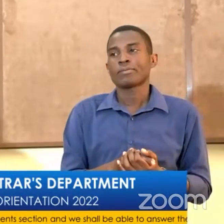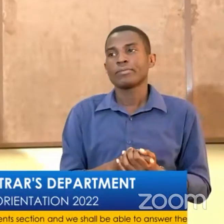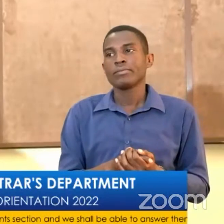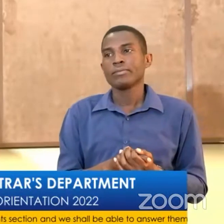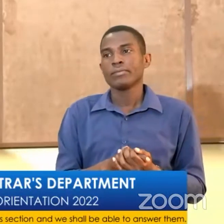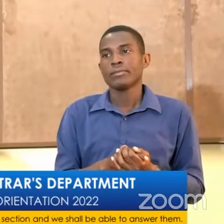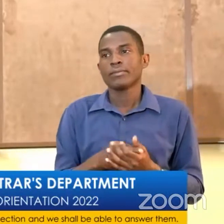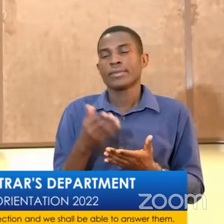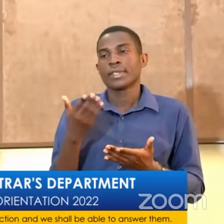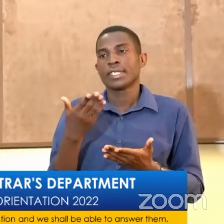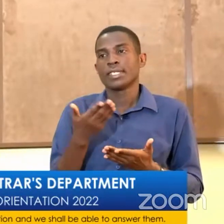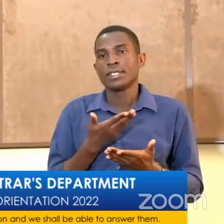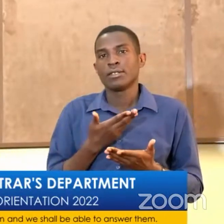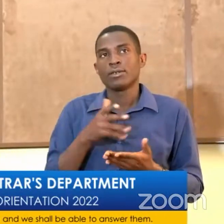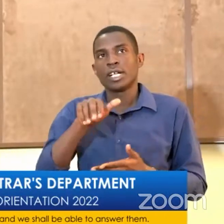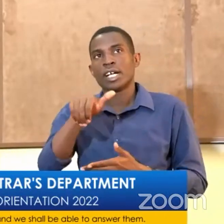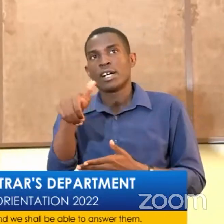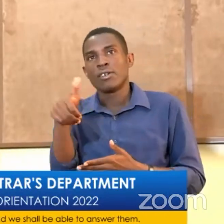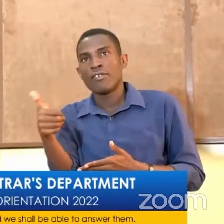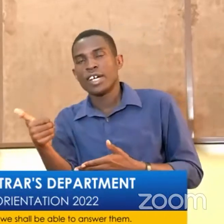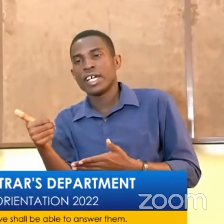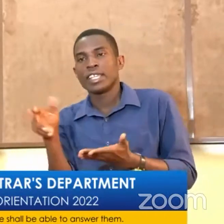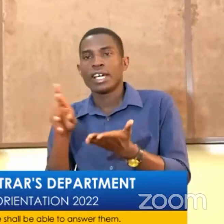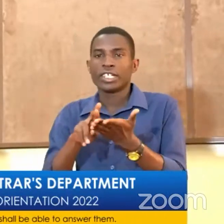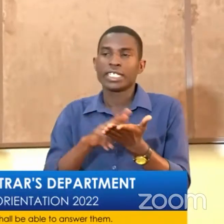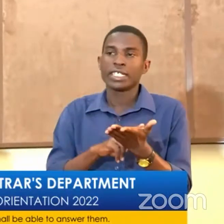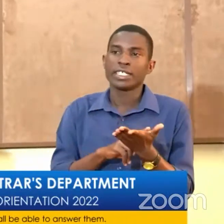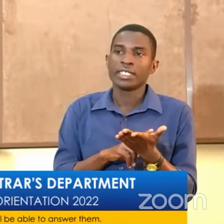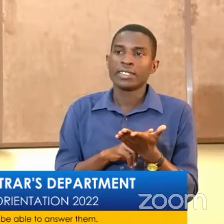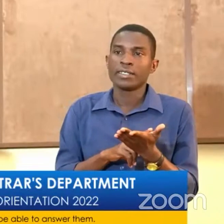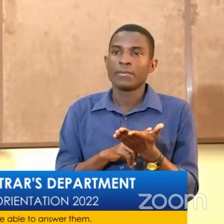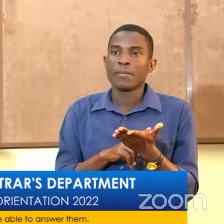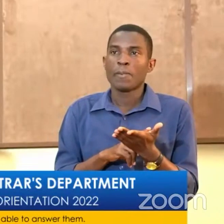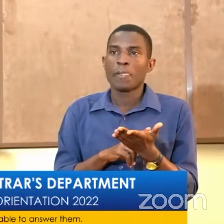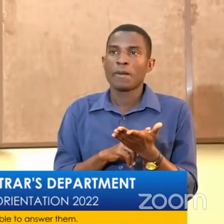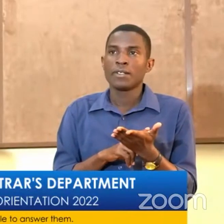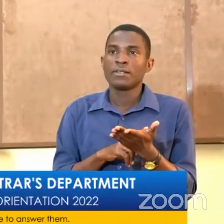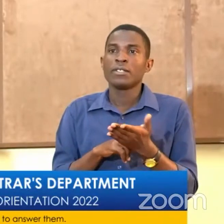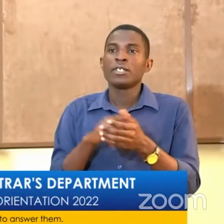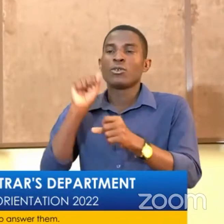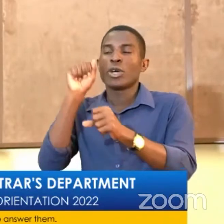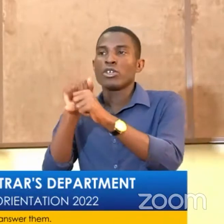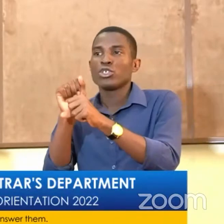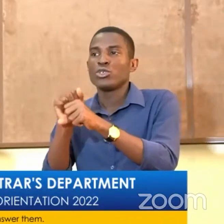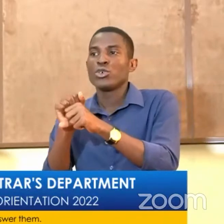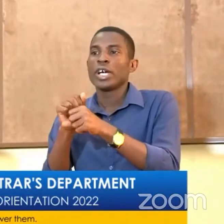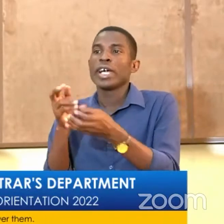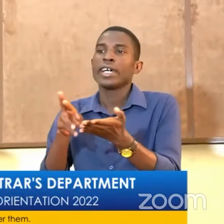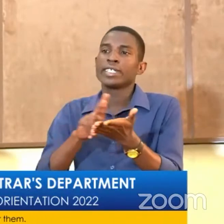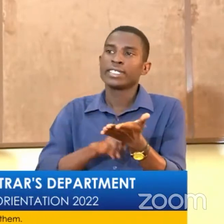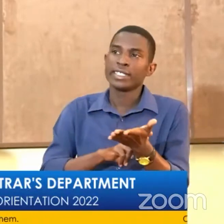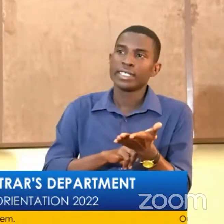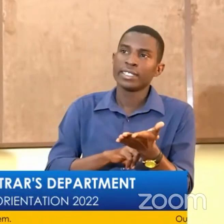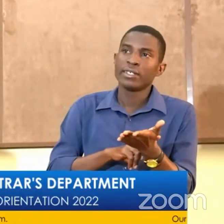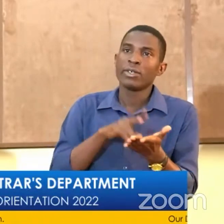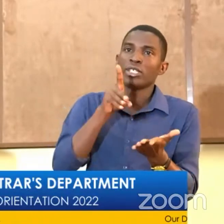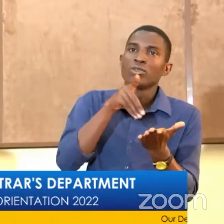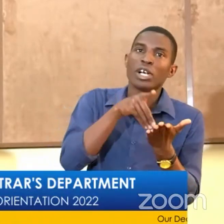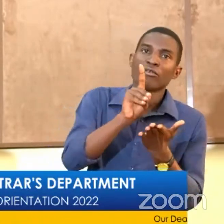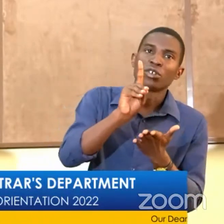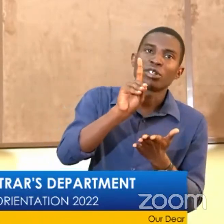Now, we have another kind of retake where you do a retake when you have not failed the